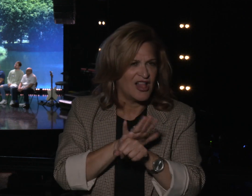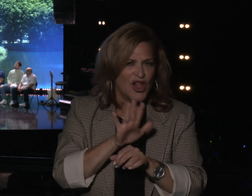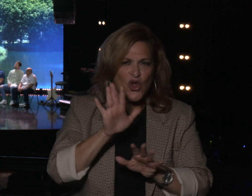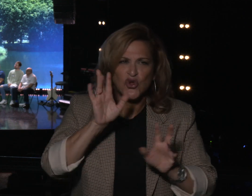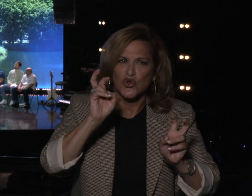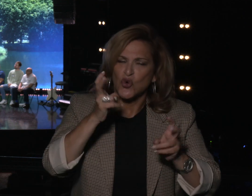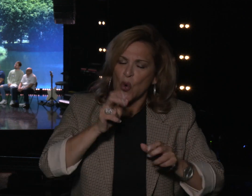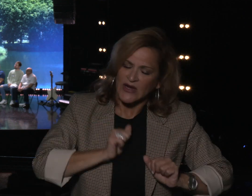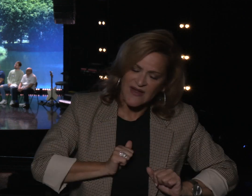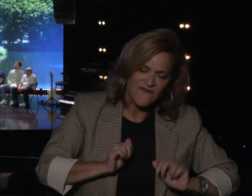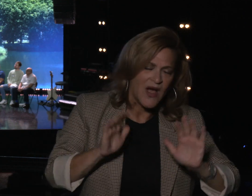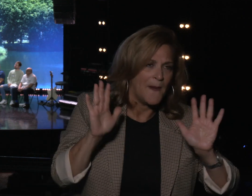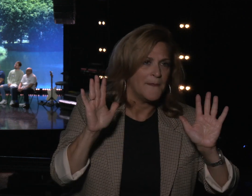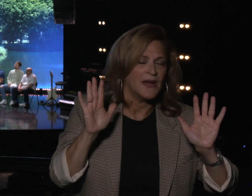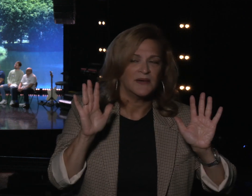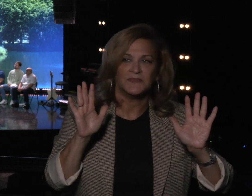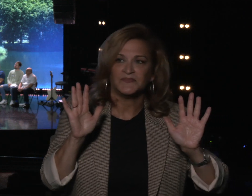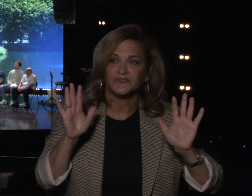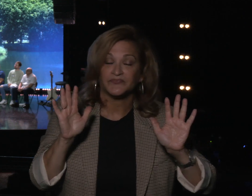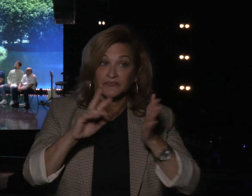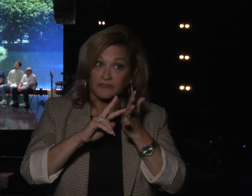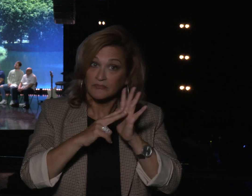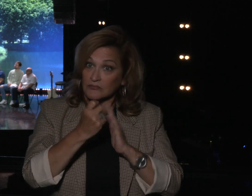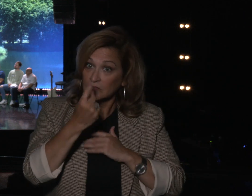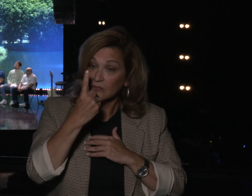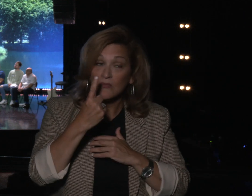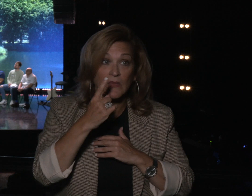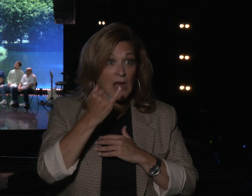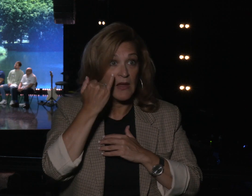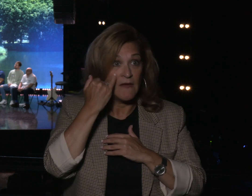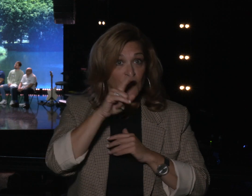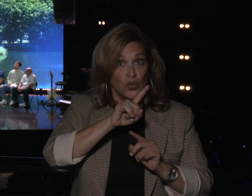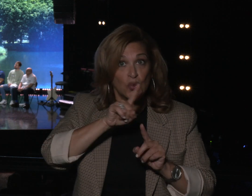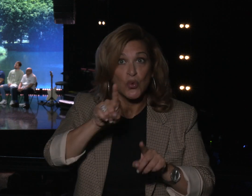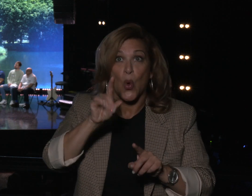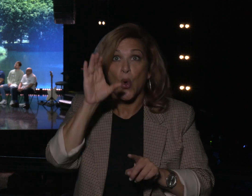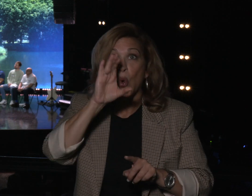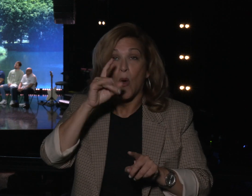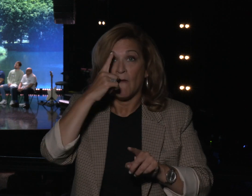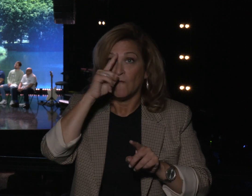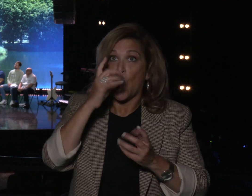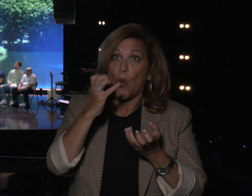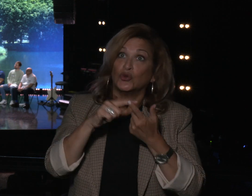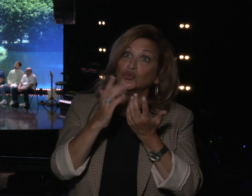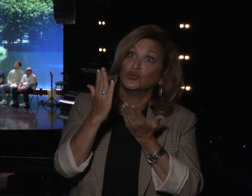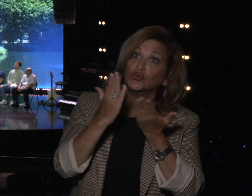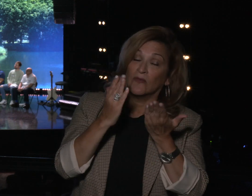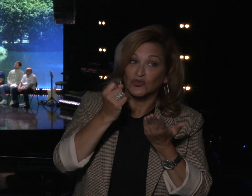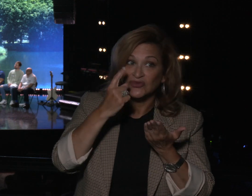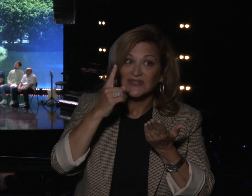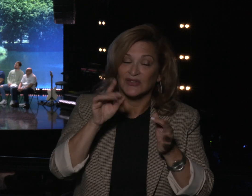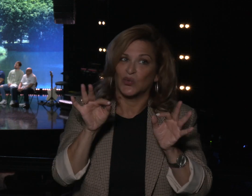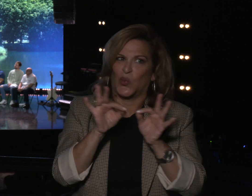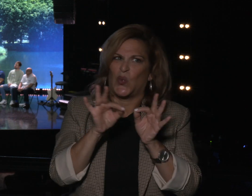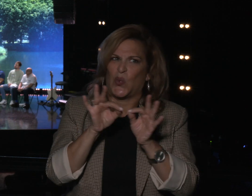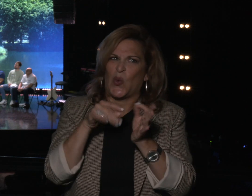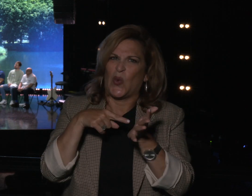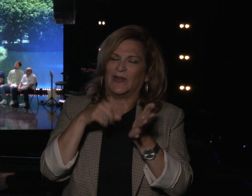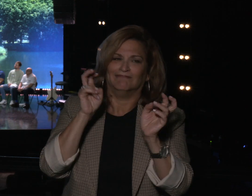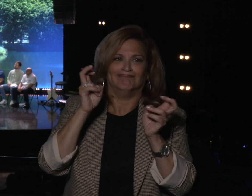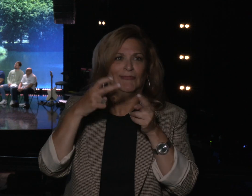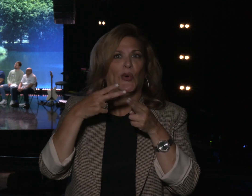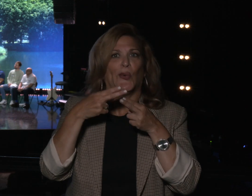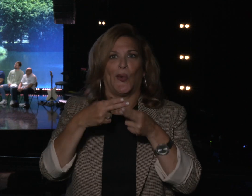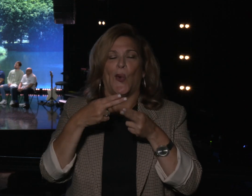expect a prize anywhere you aren't willing to pay the price. So, Jesus is about to wash